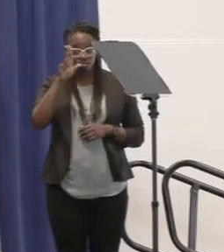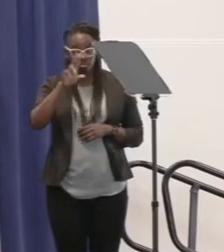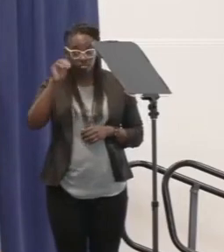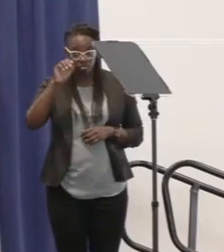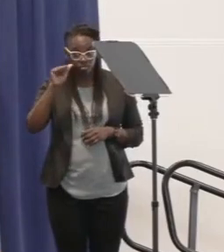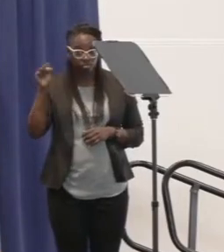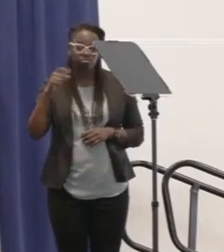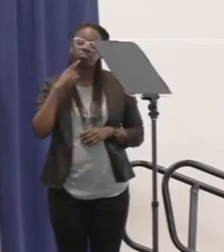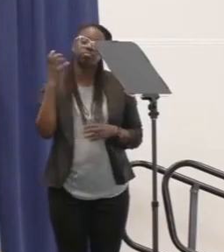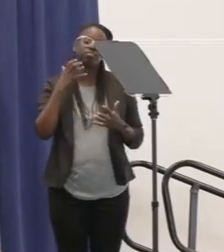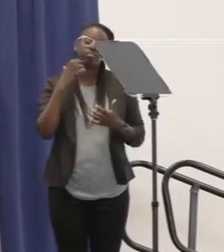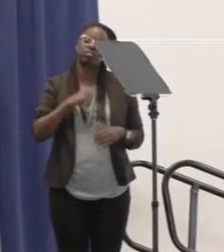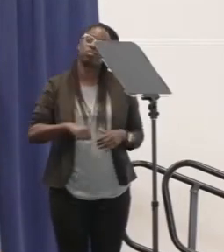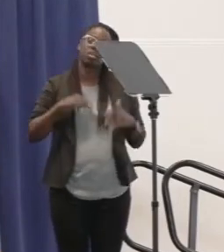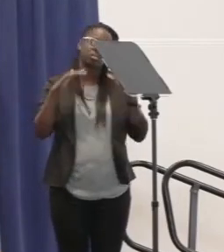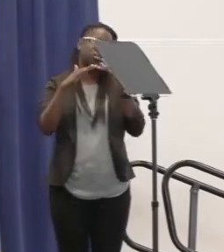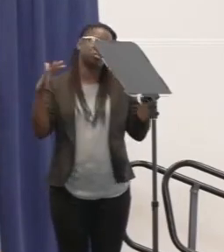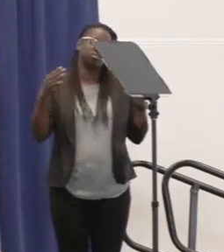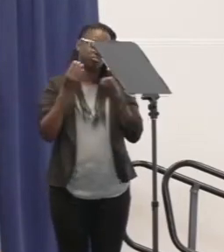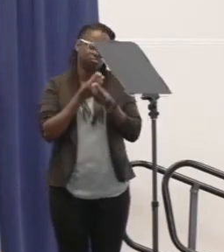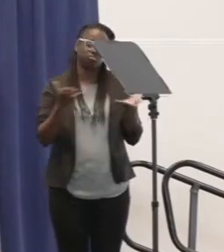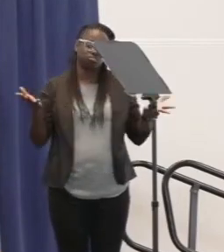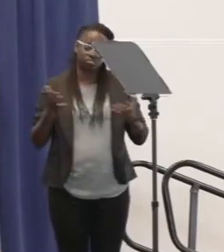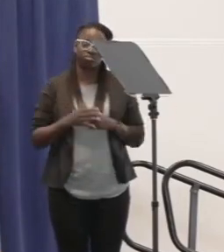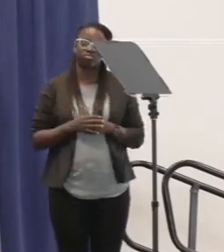pride. Great pride.